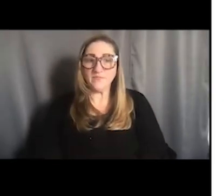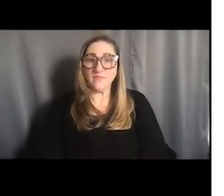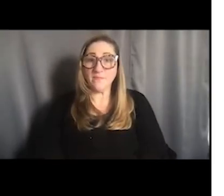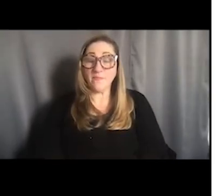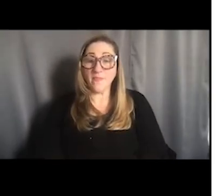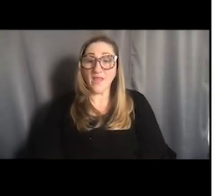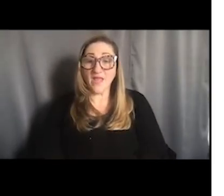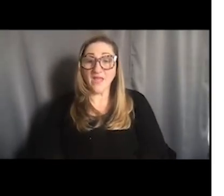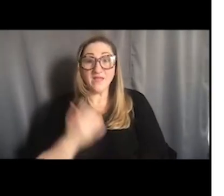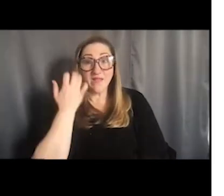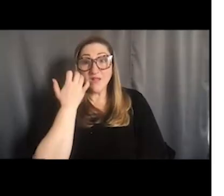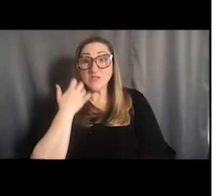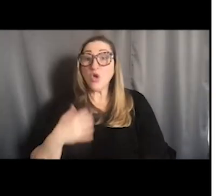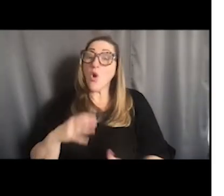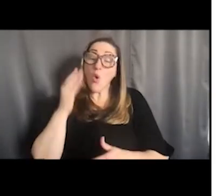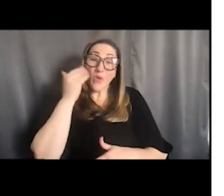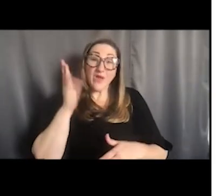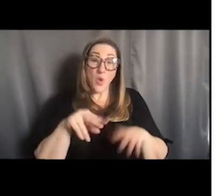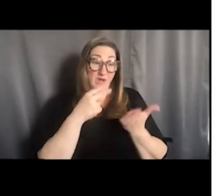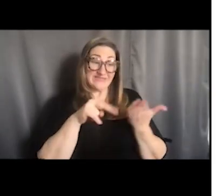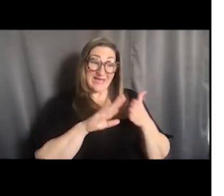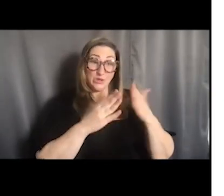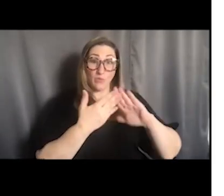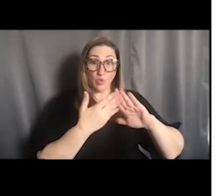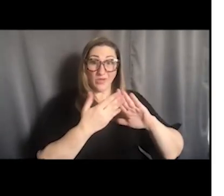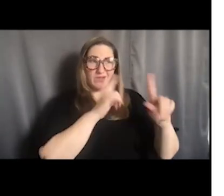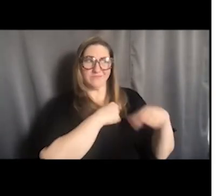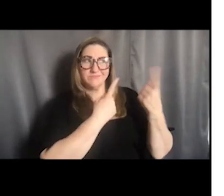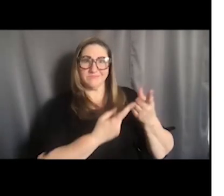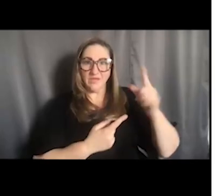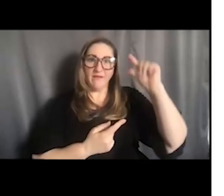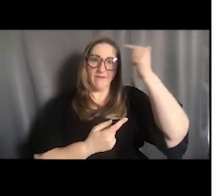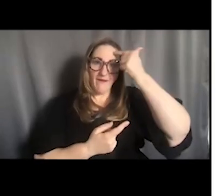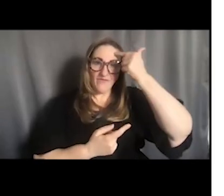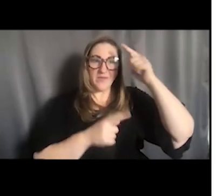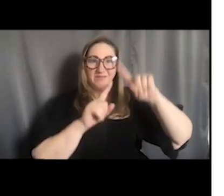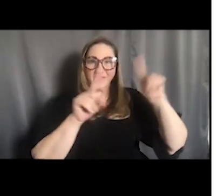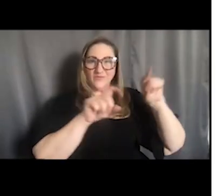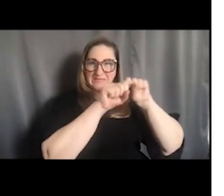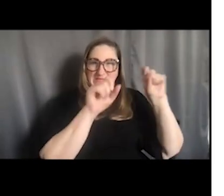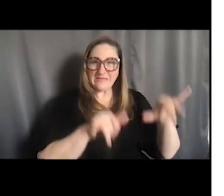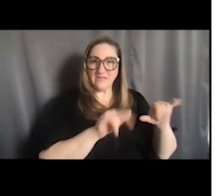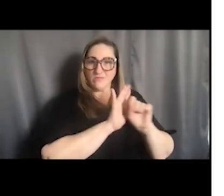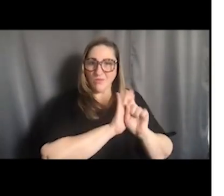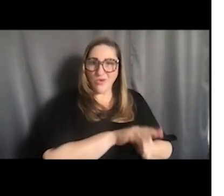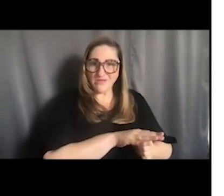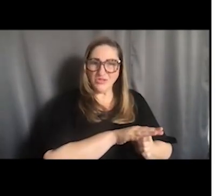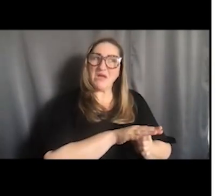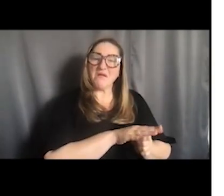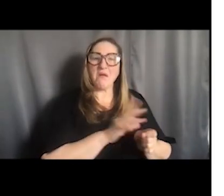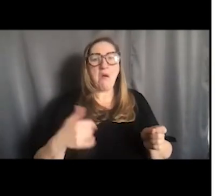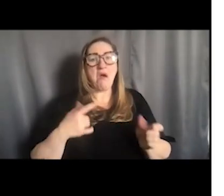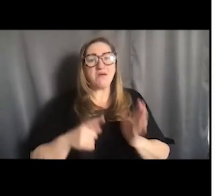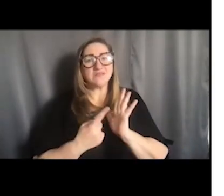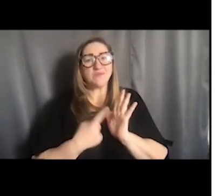immune from recreating those same systems of oppression. And this can be especially true in times of crisis. So that's why it's crucial that we do the